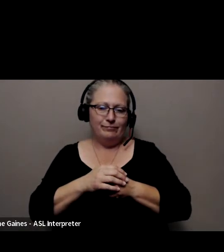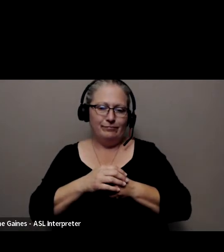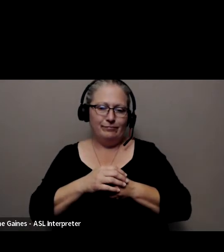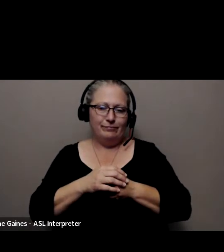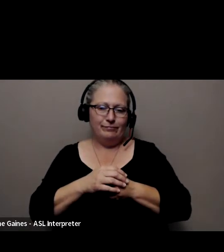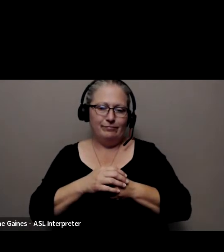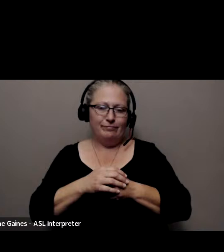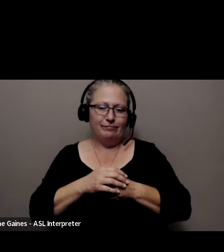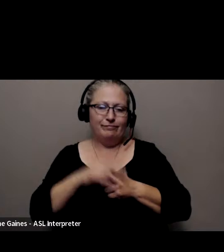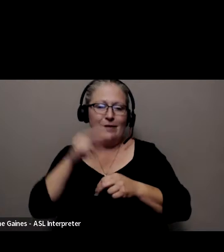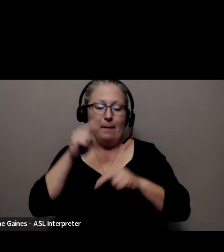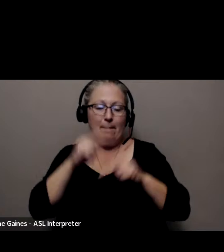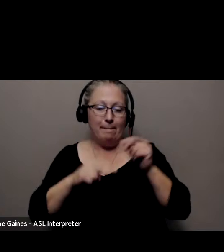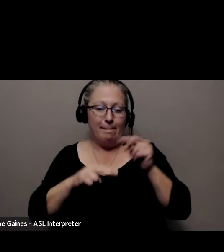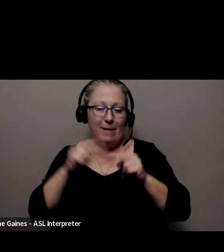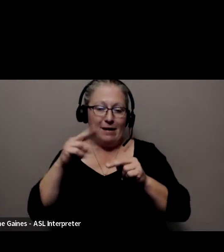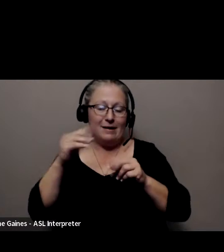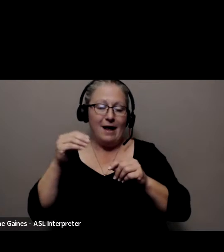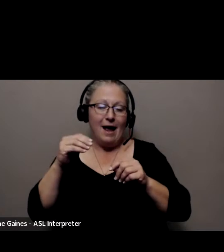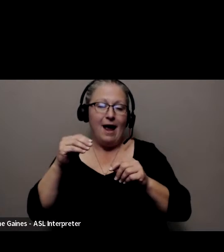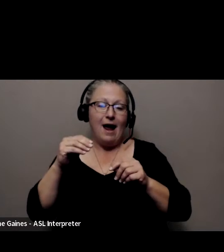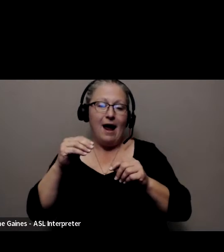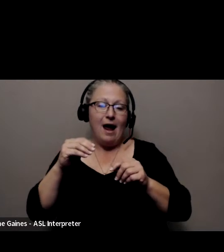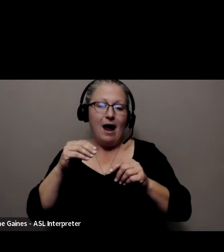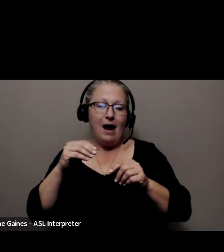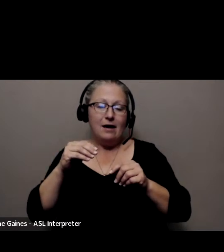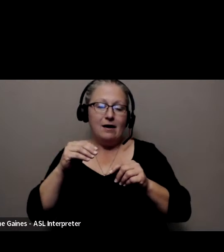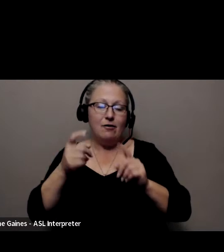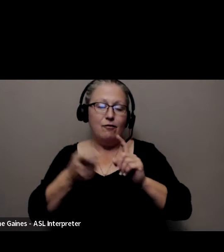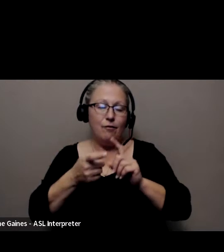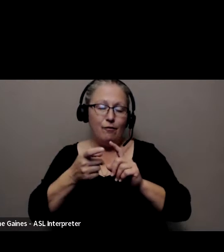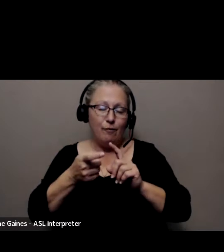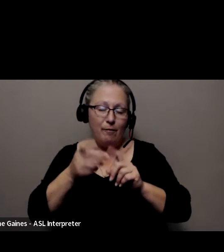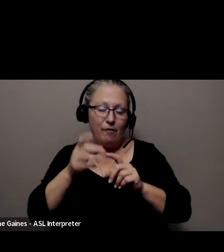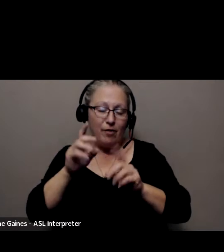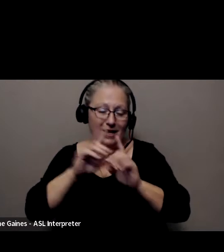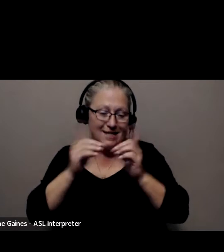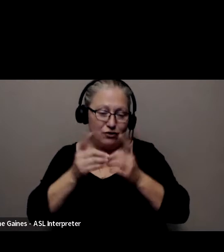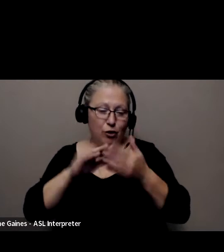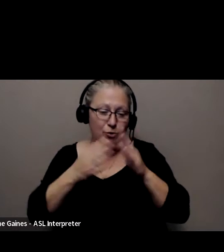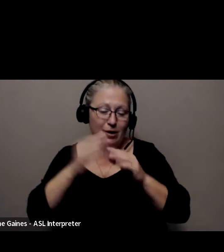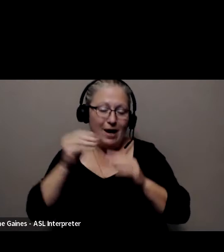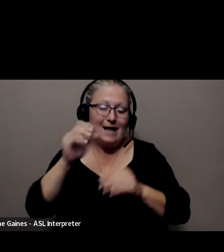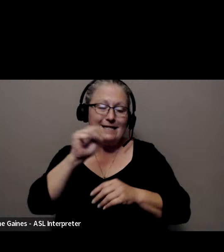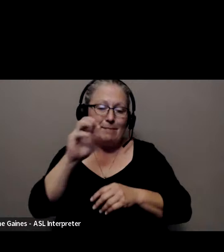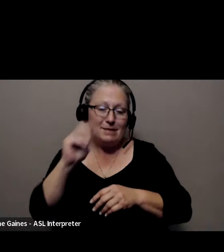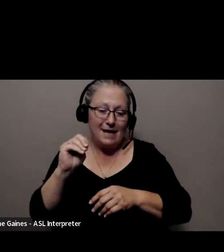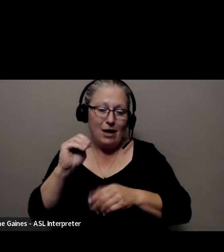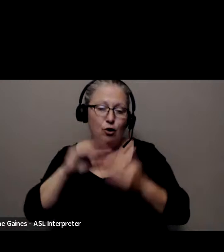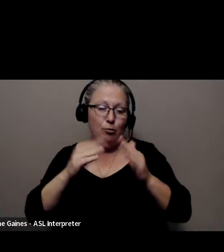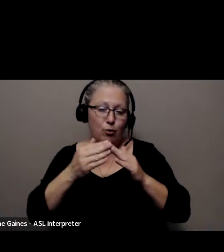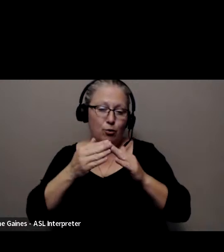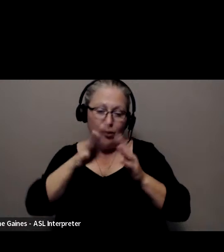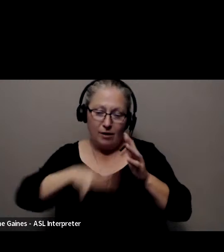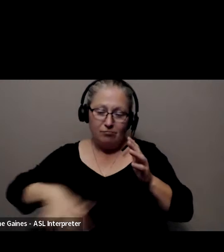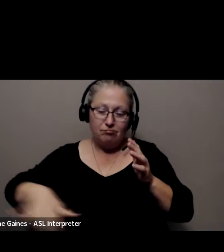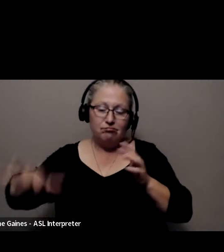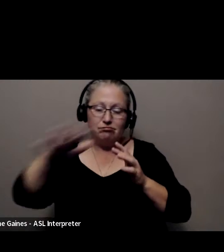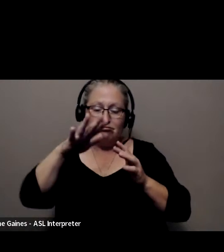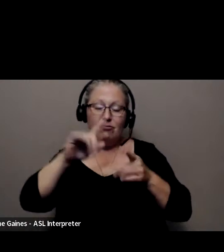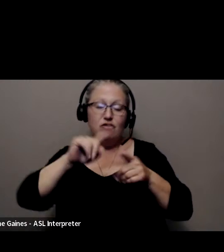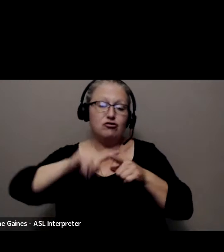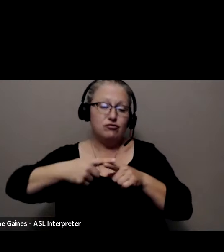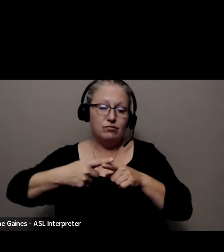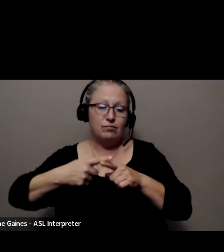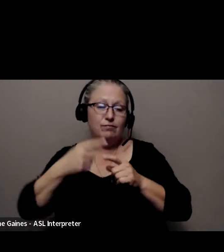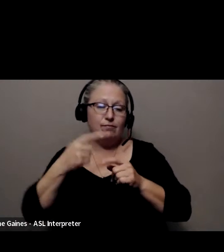That's built and upheld by the district community and the San Mateo community at large. So I'm going to